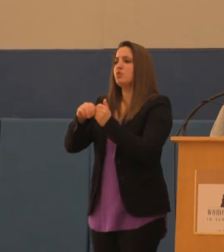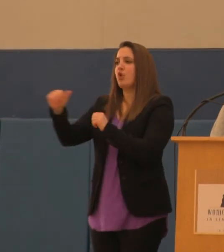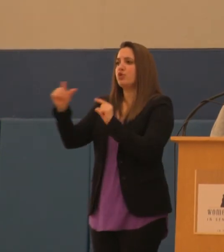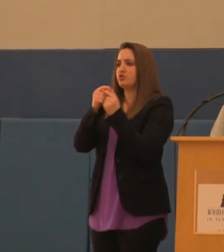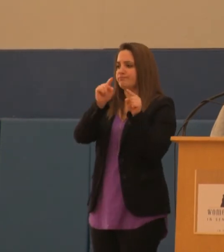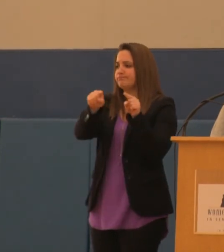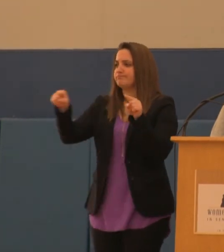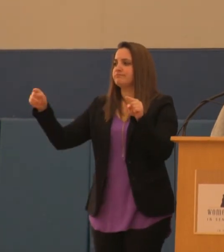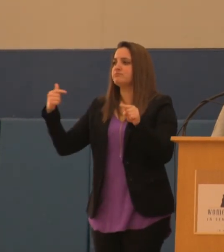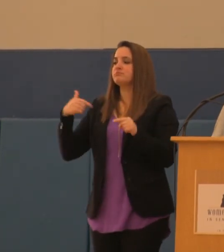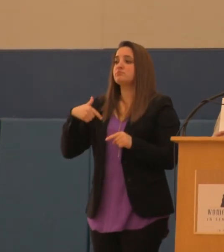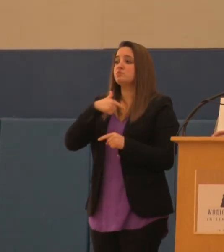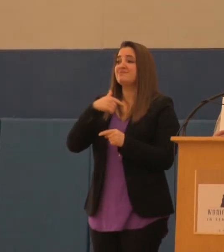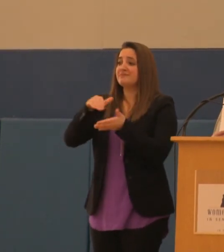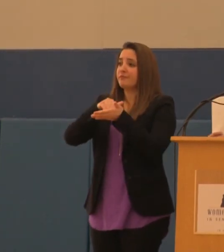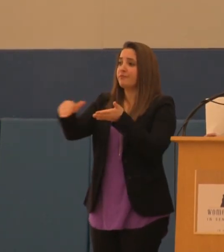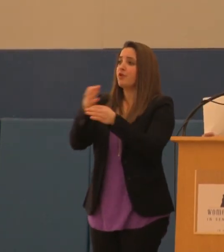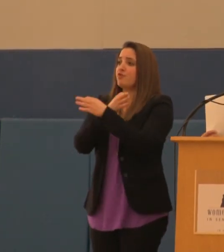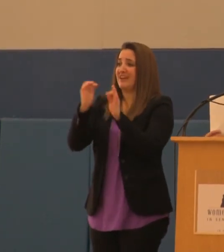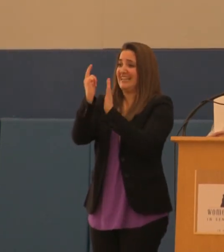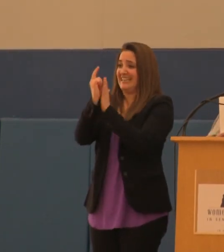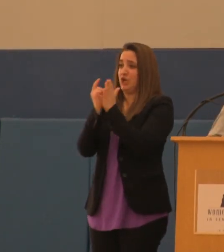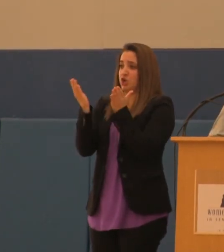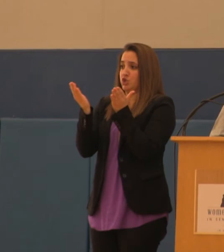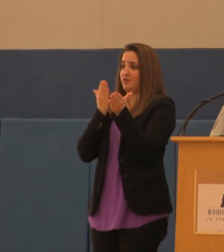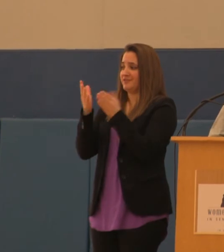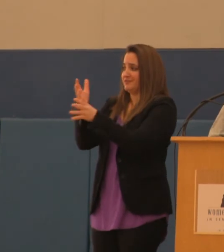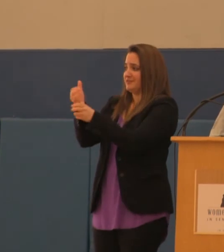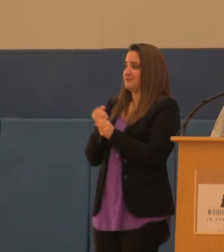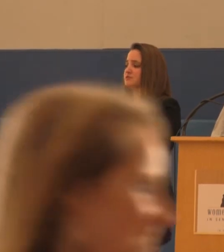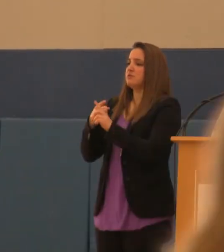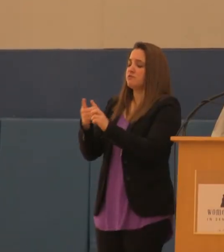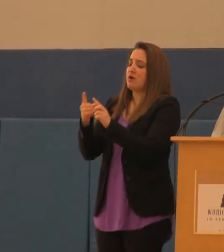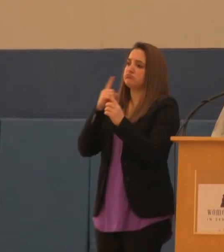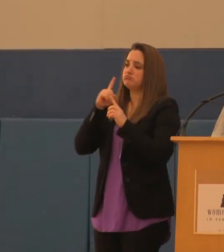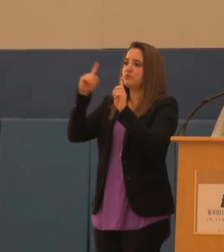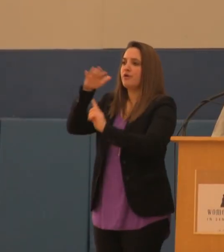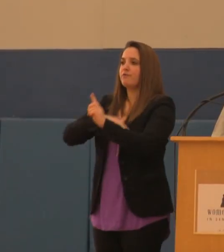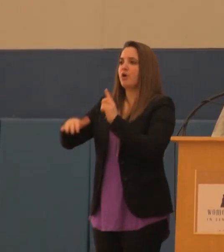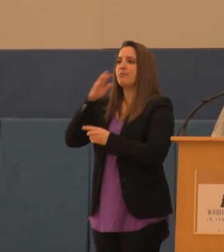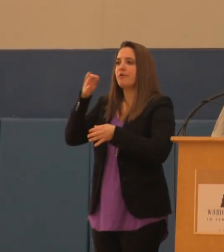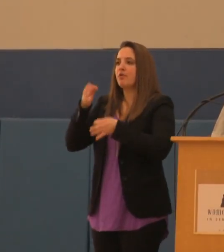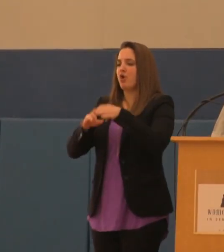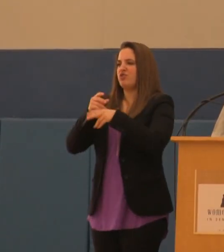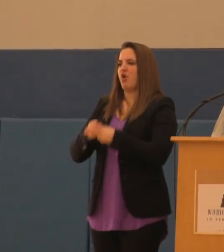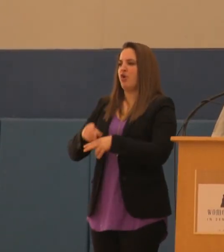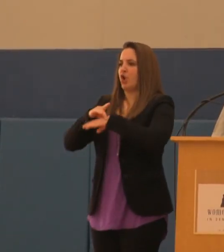groups, obtained pro bono legal services from a renowned environmental law firm, Earth